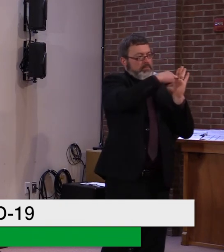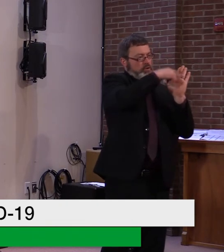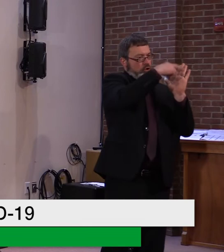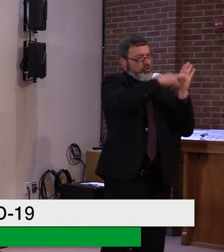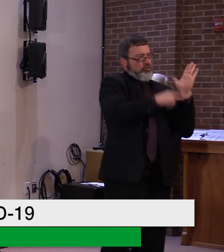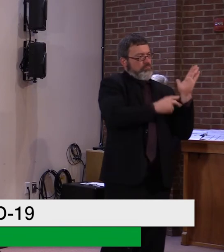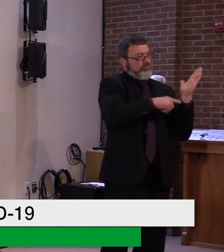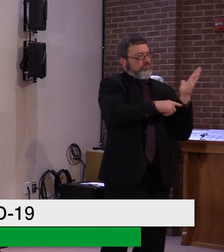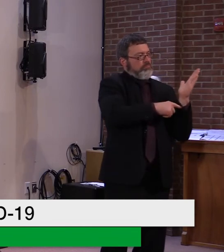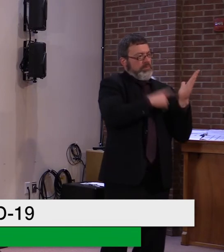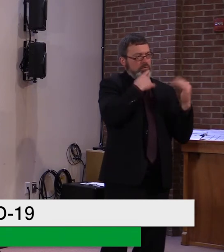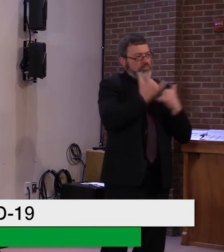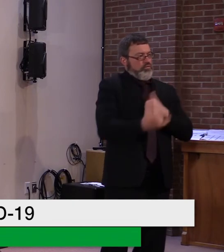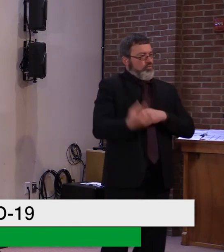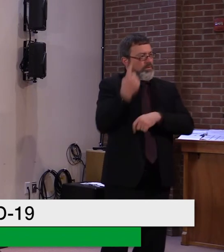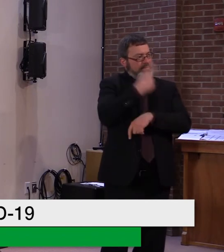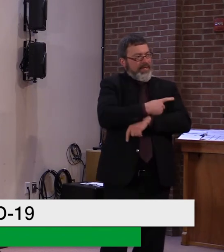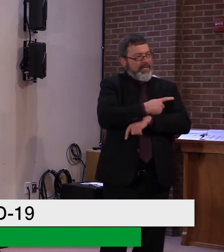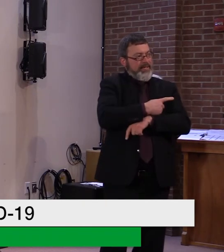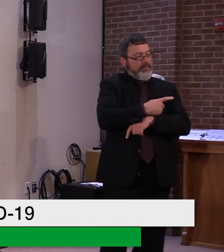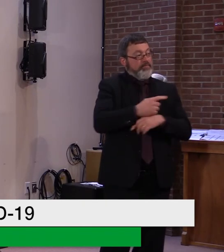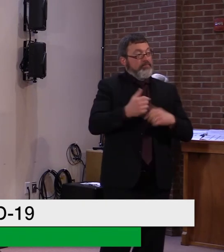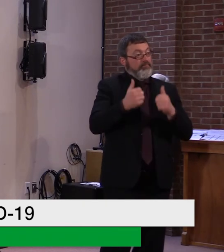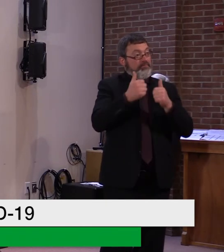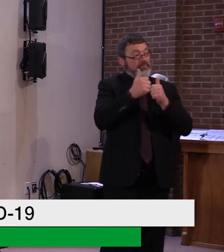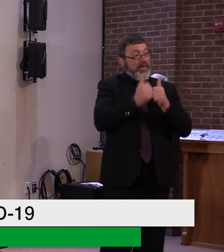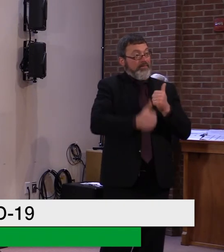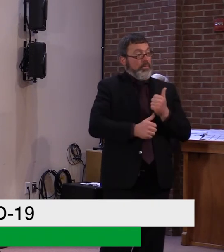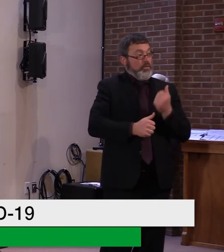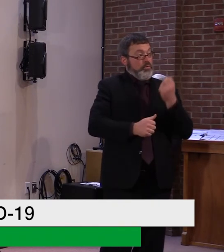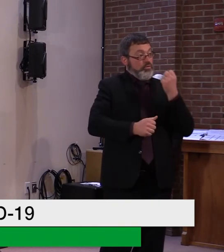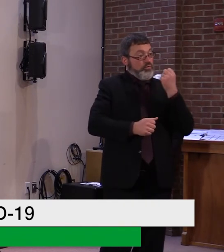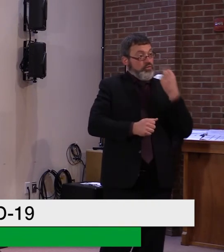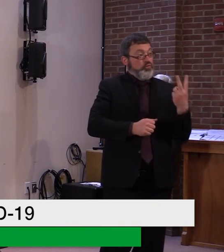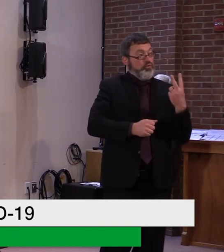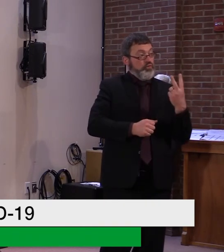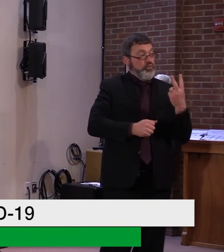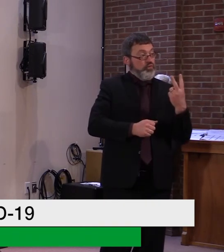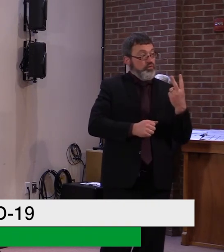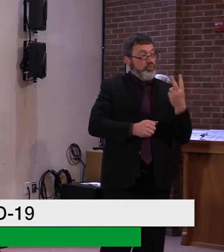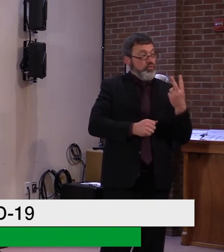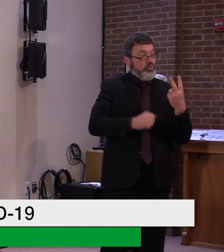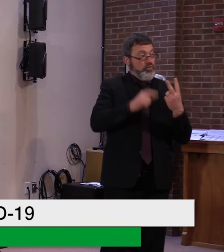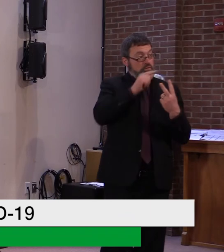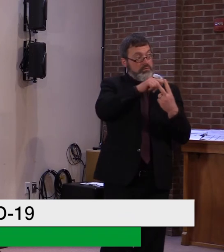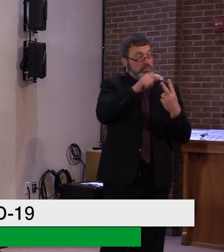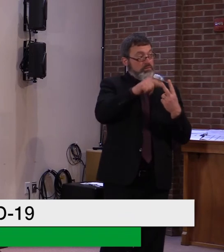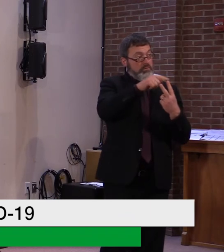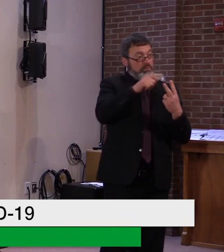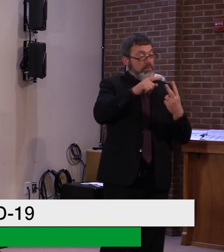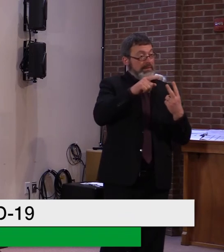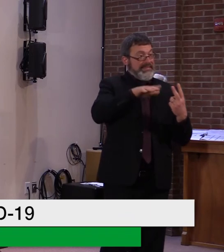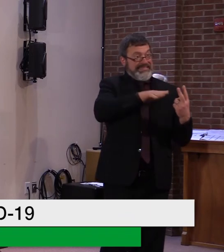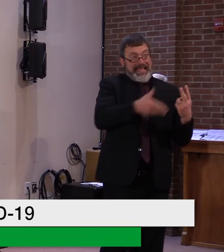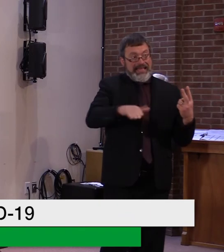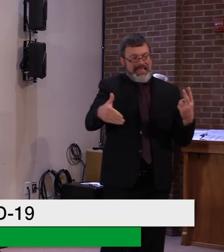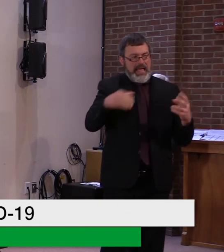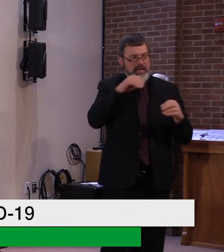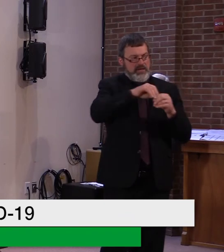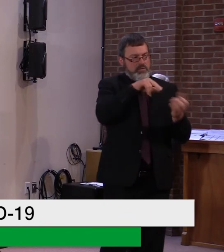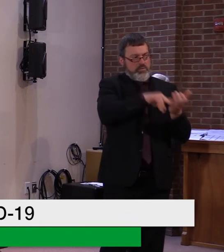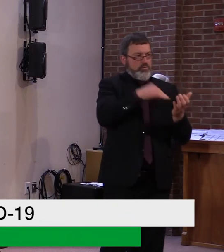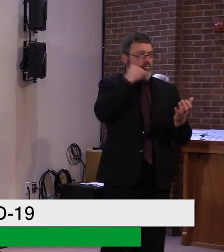uh one from either uh neglect a lack of physical contact failure to thrive uh